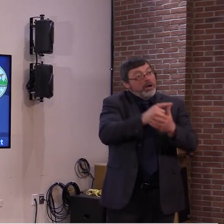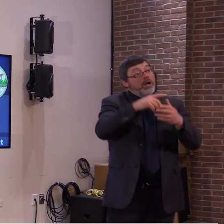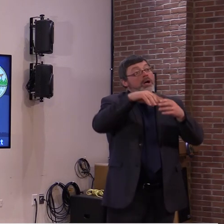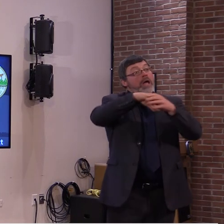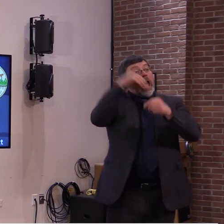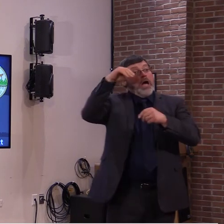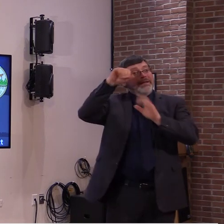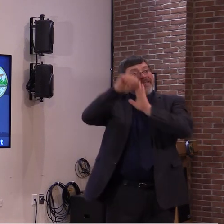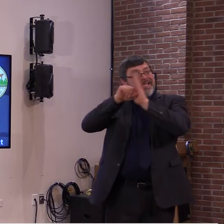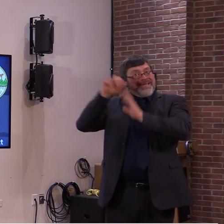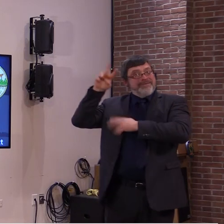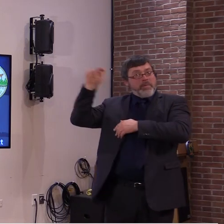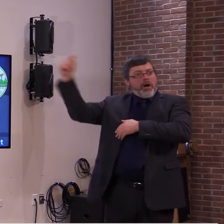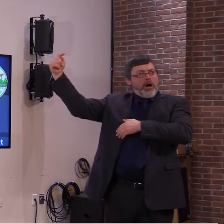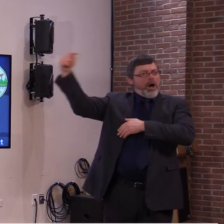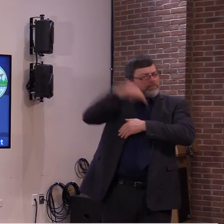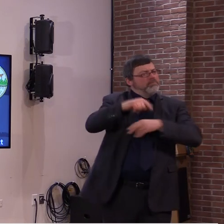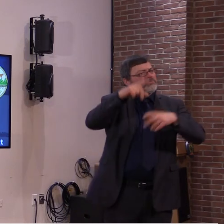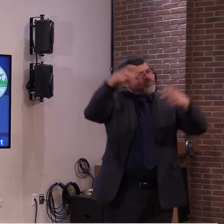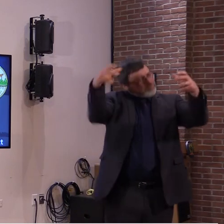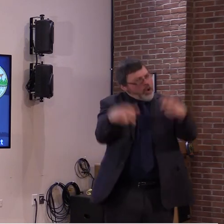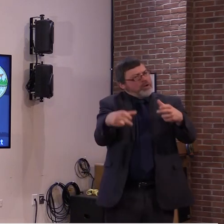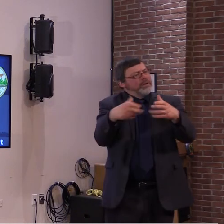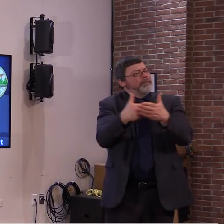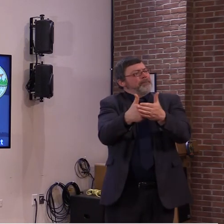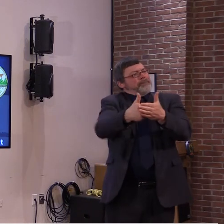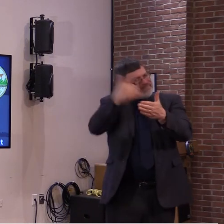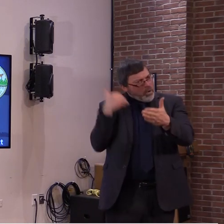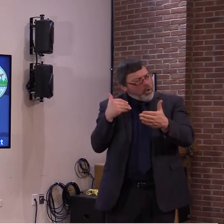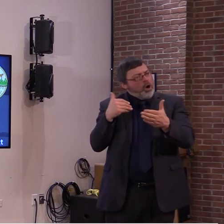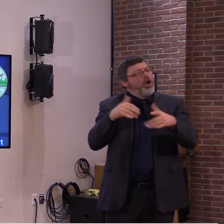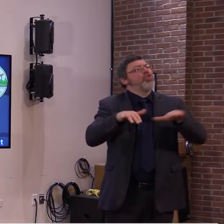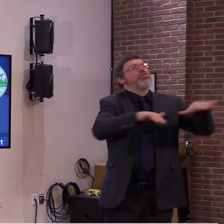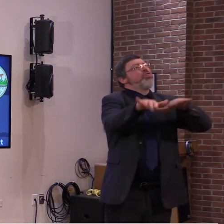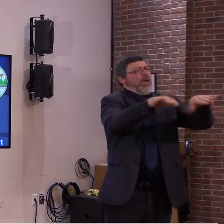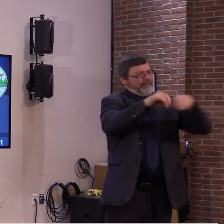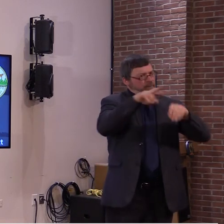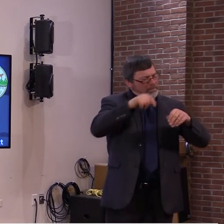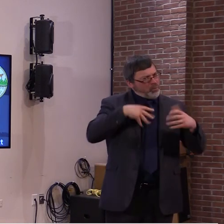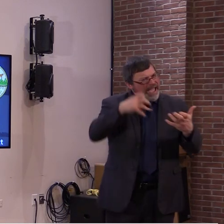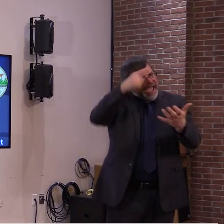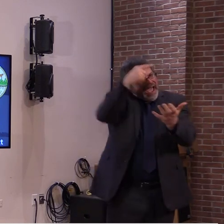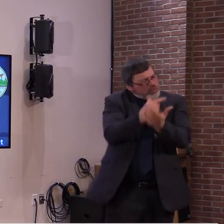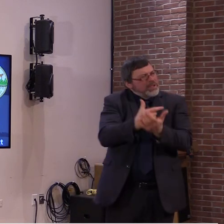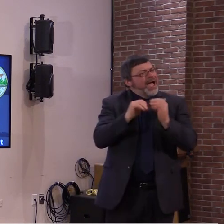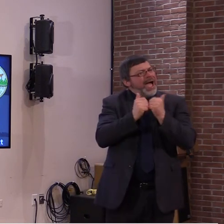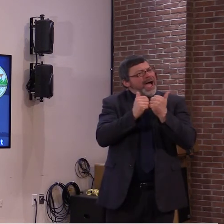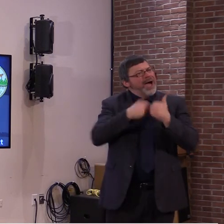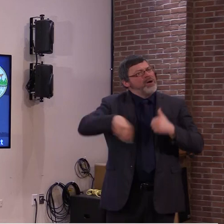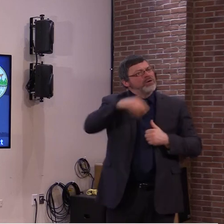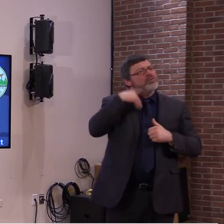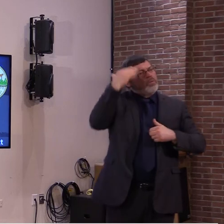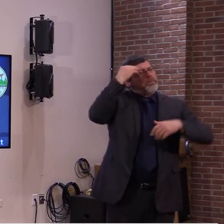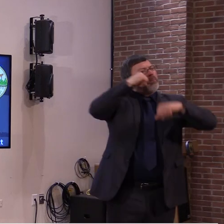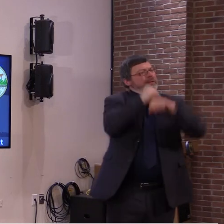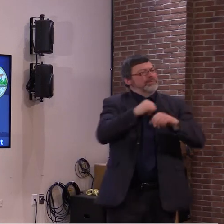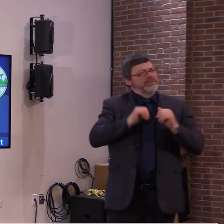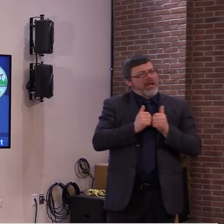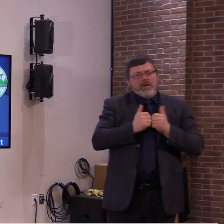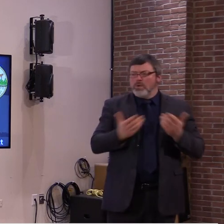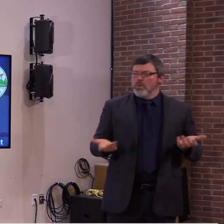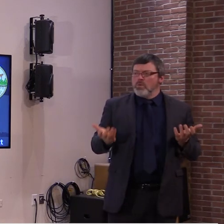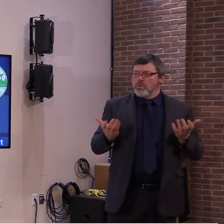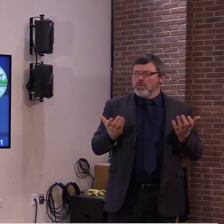Again, Tom, what we're doing is using our contact tracing and using the data and science to determine what steps we need to